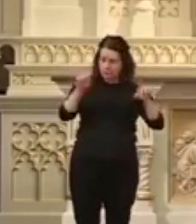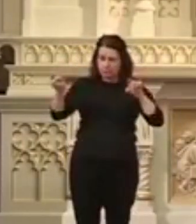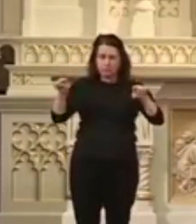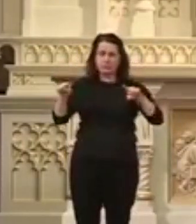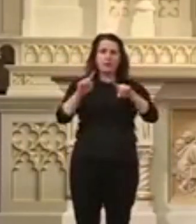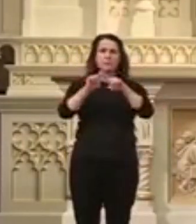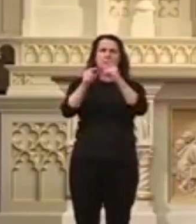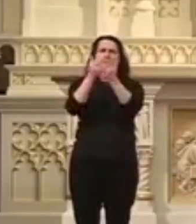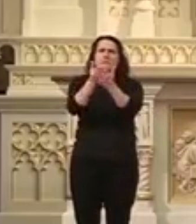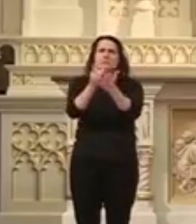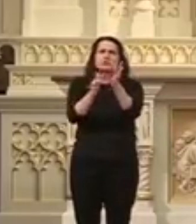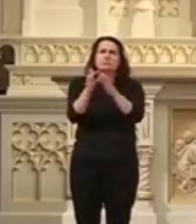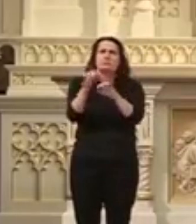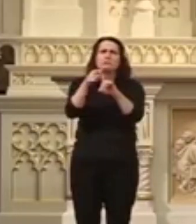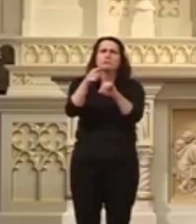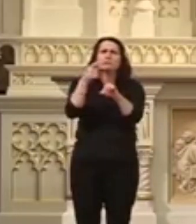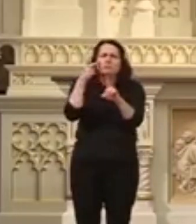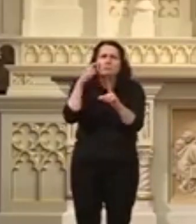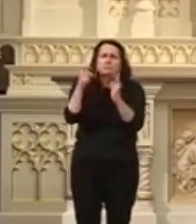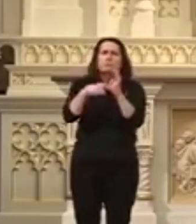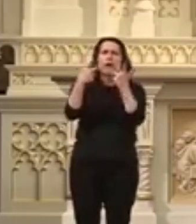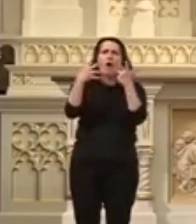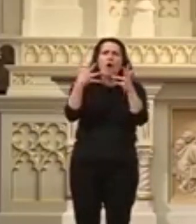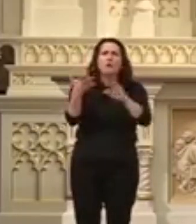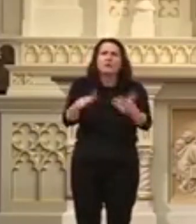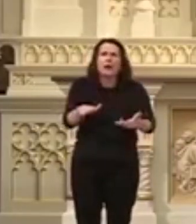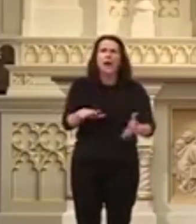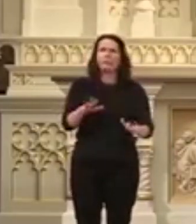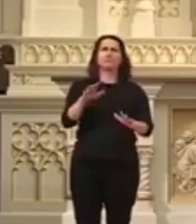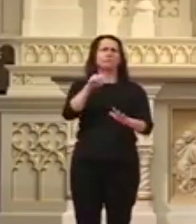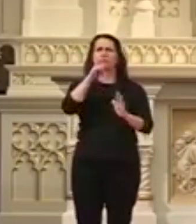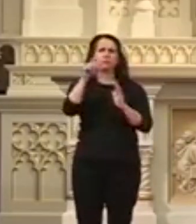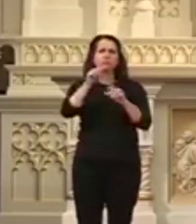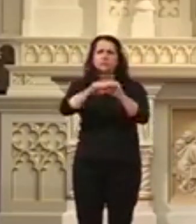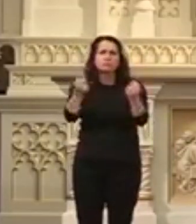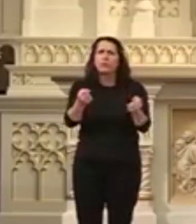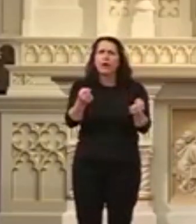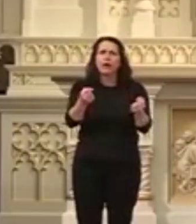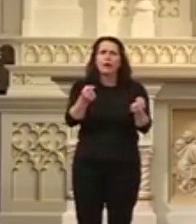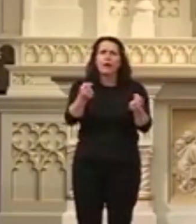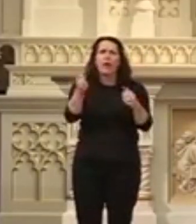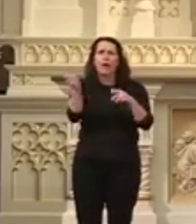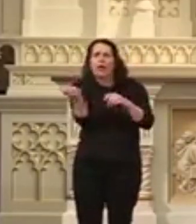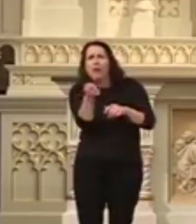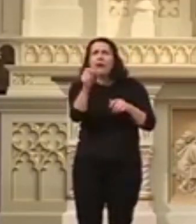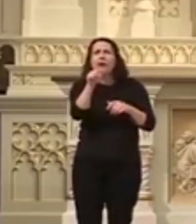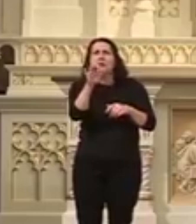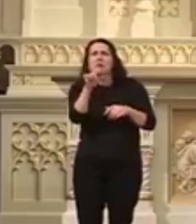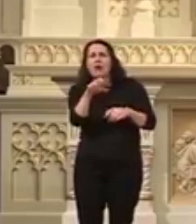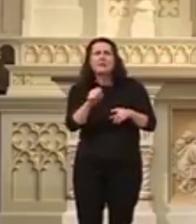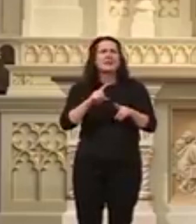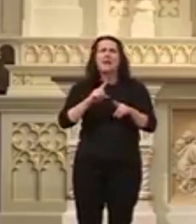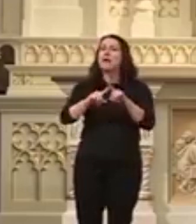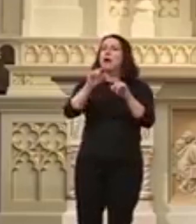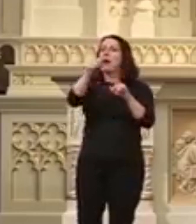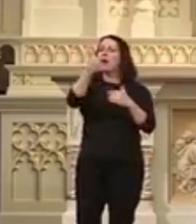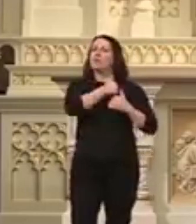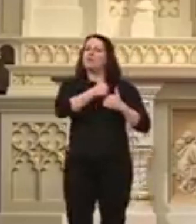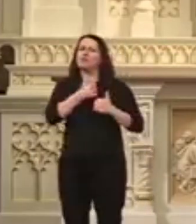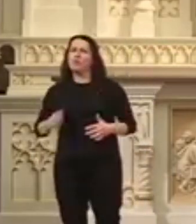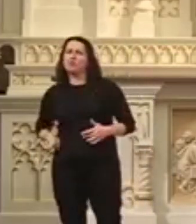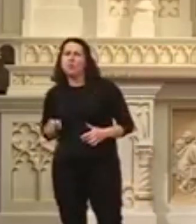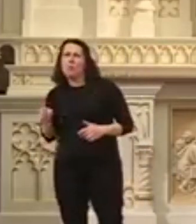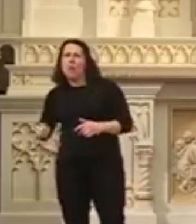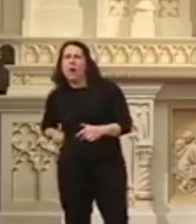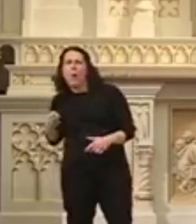and saw that he was already dead, they did not break his legs. But one soldier thrust his lance into his side,